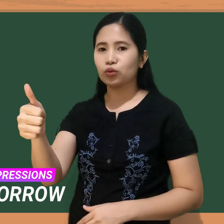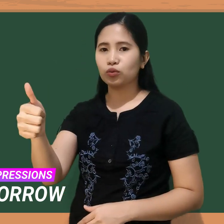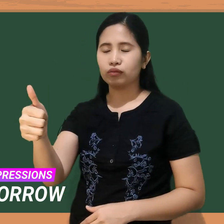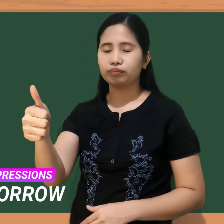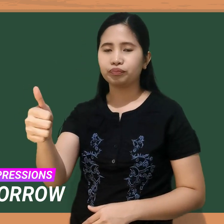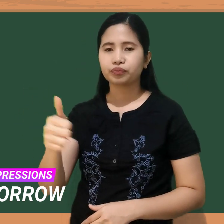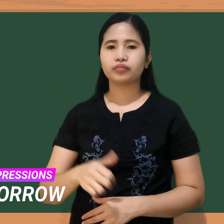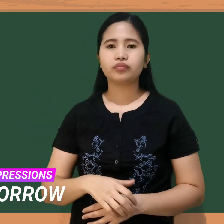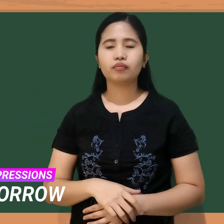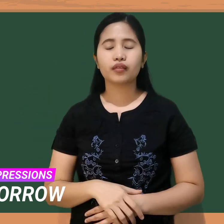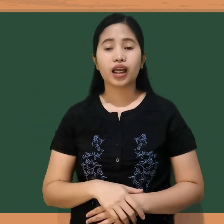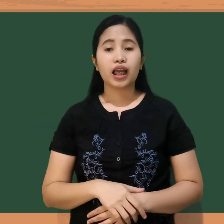Tomorrow.